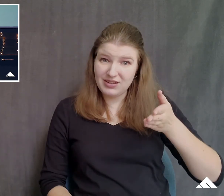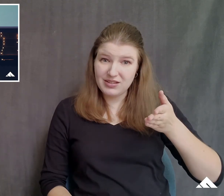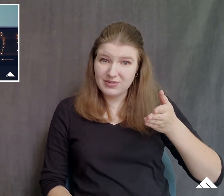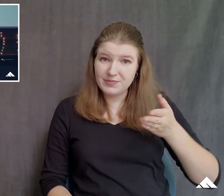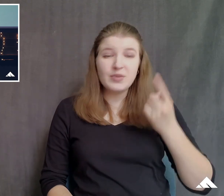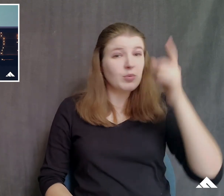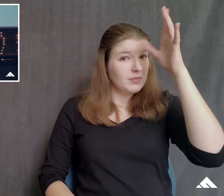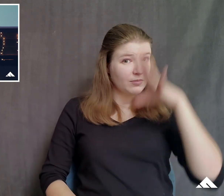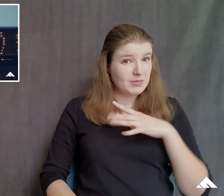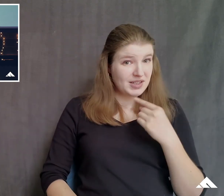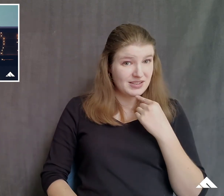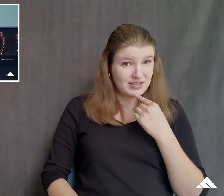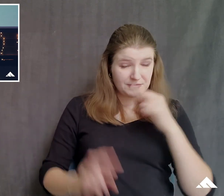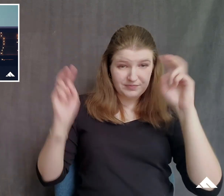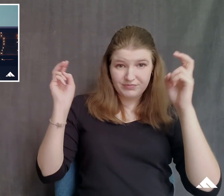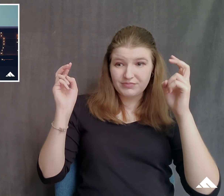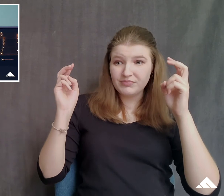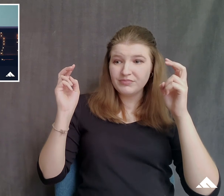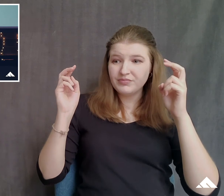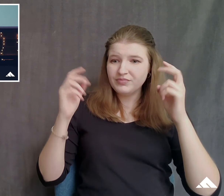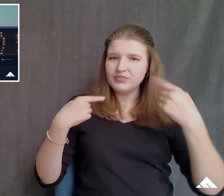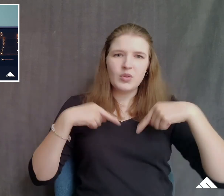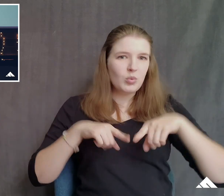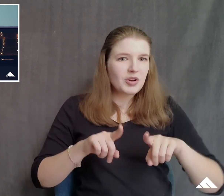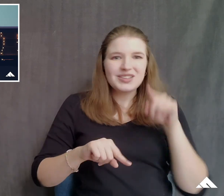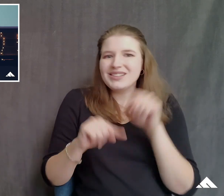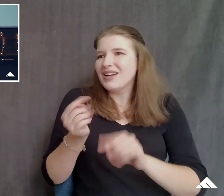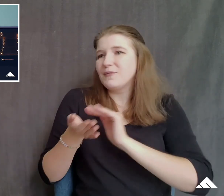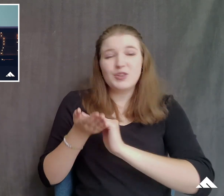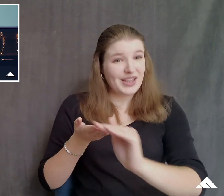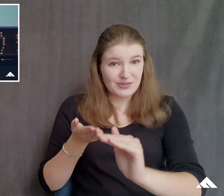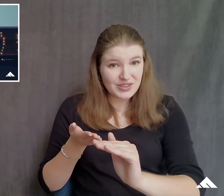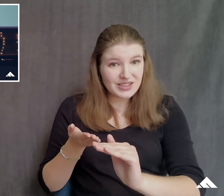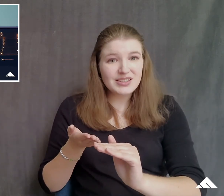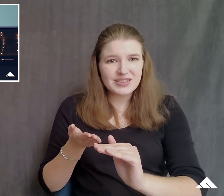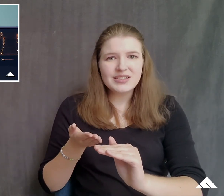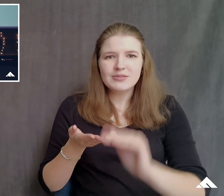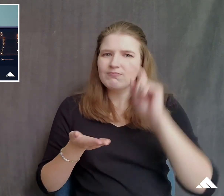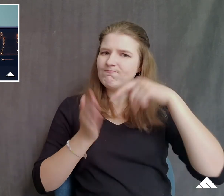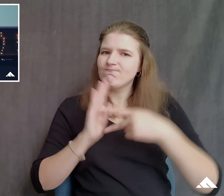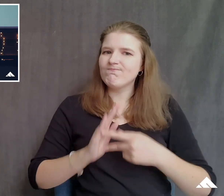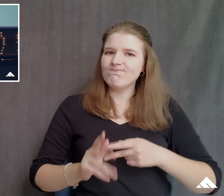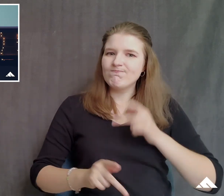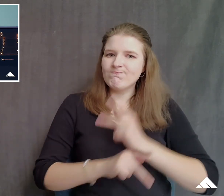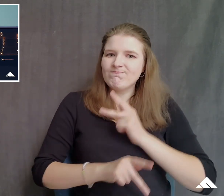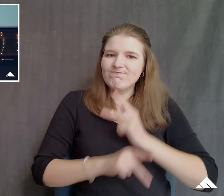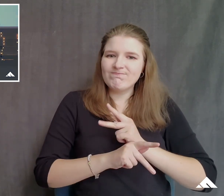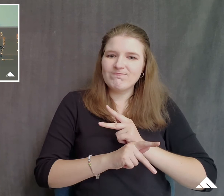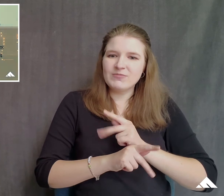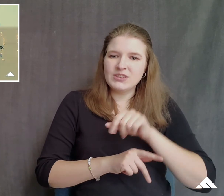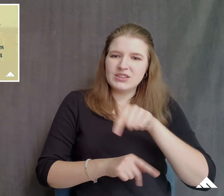One man said this, as long as we're unable to forgive, we keep ourselves chained to the